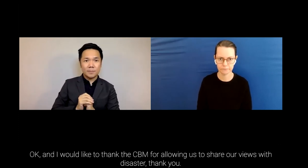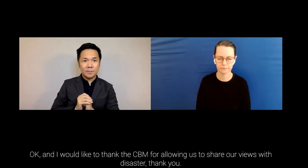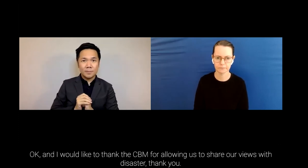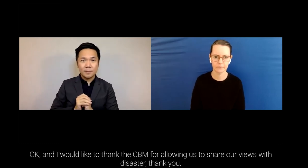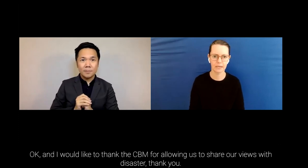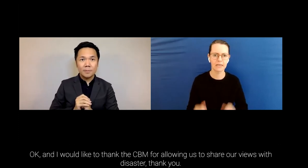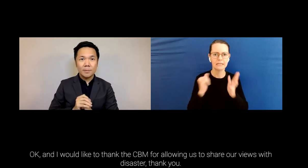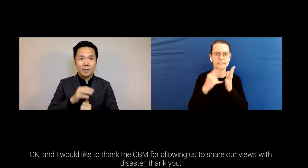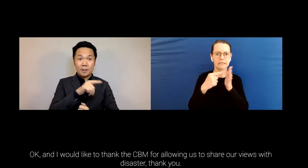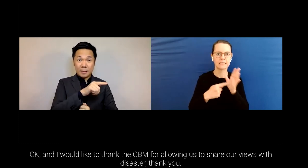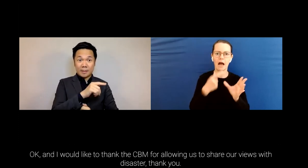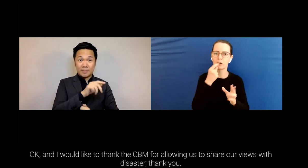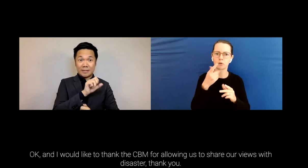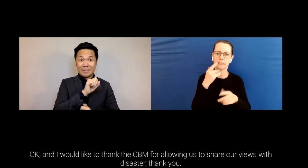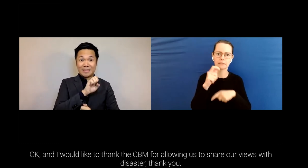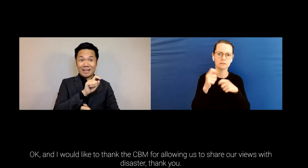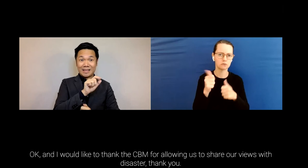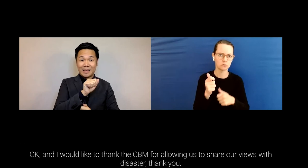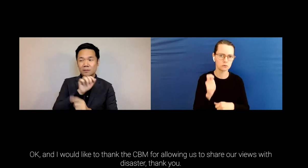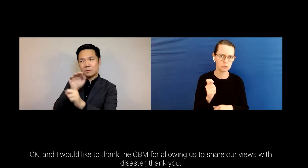To wrap up, please. Okay.